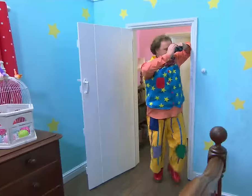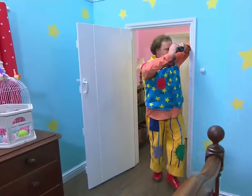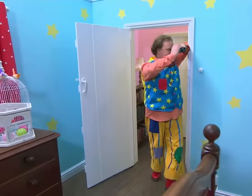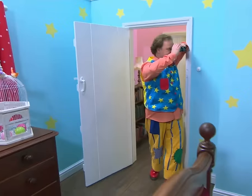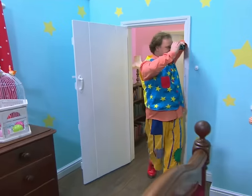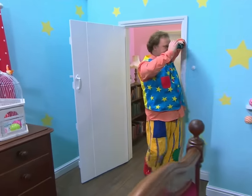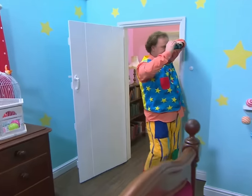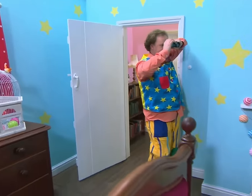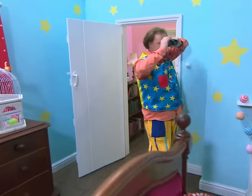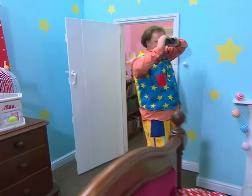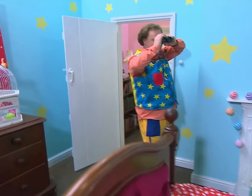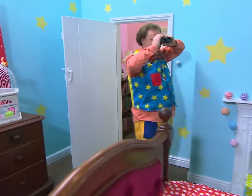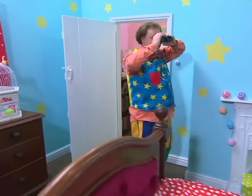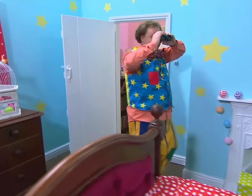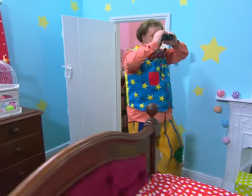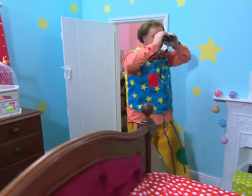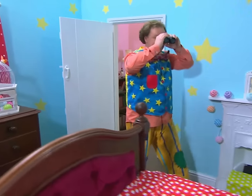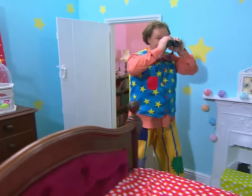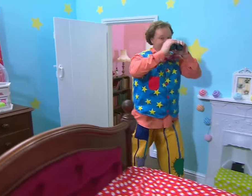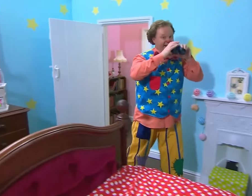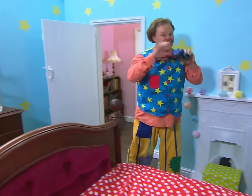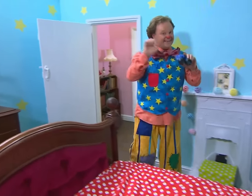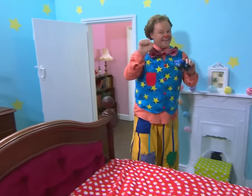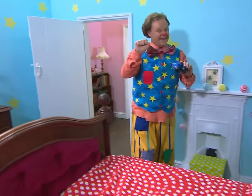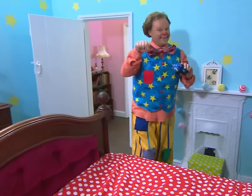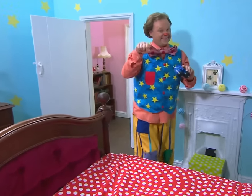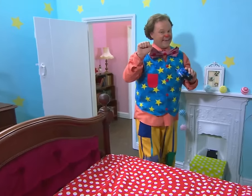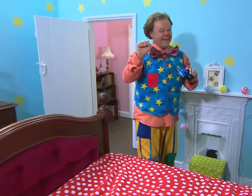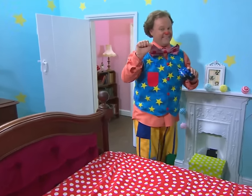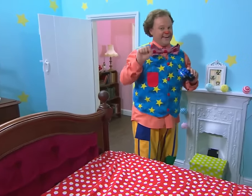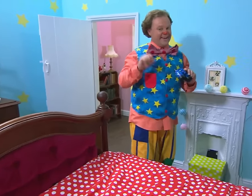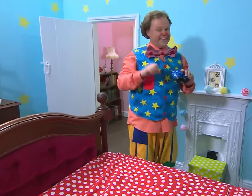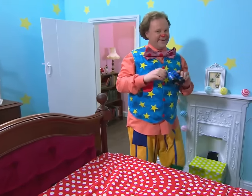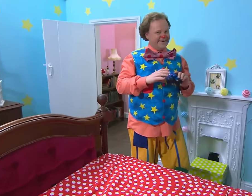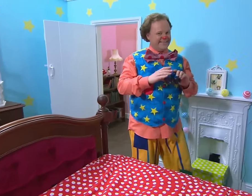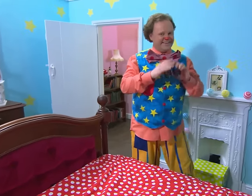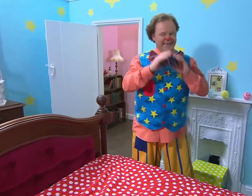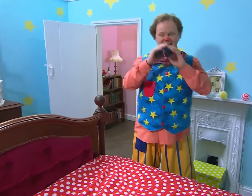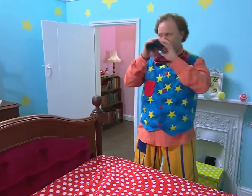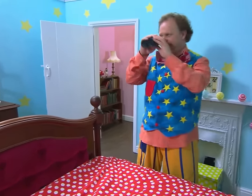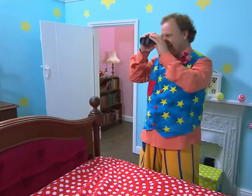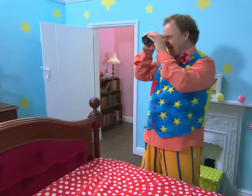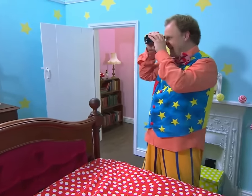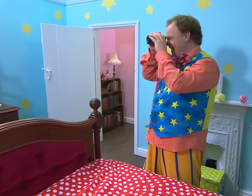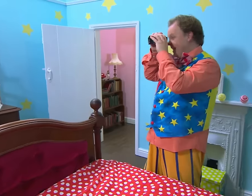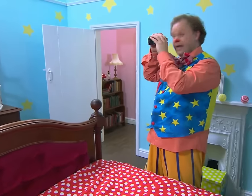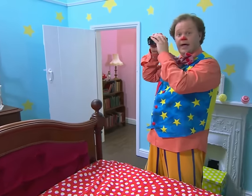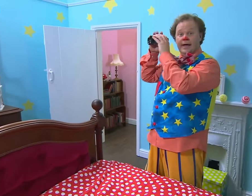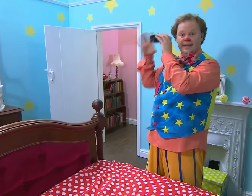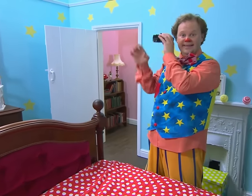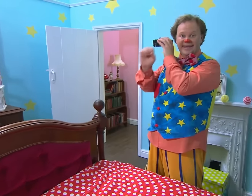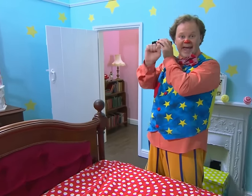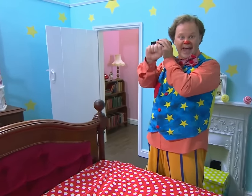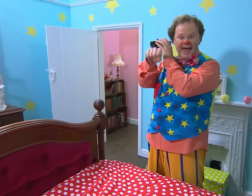There's no bear in here, Mr Tumble. Yes, there is. Are you sure?